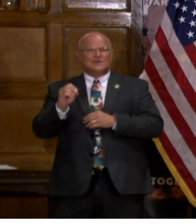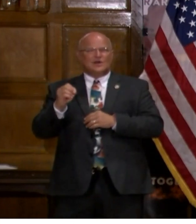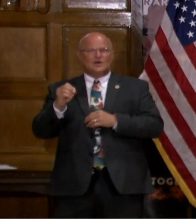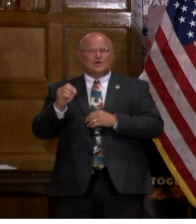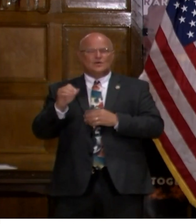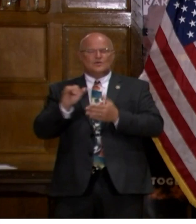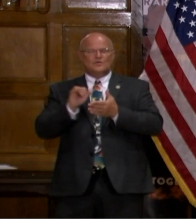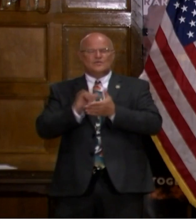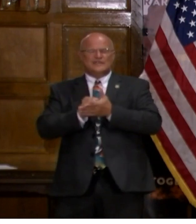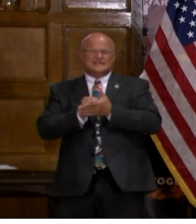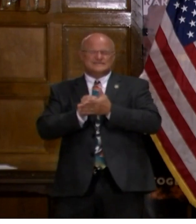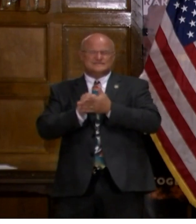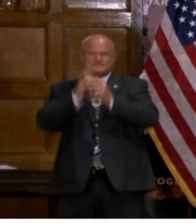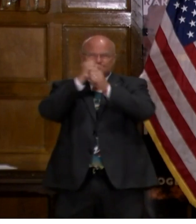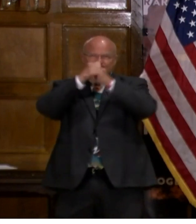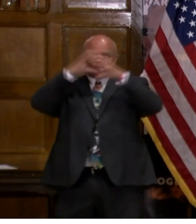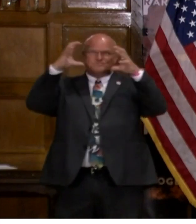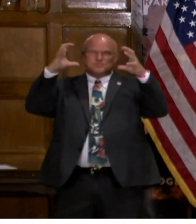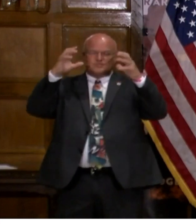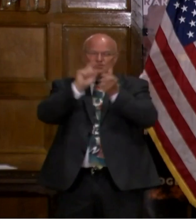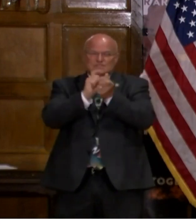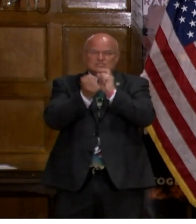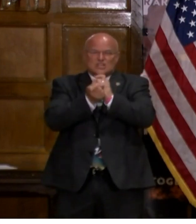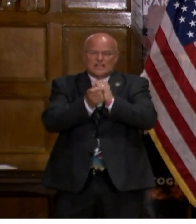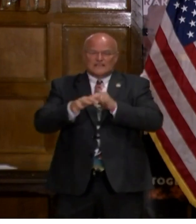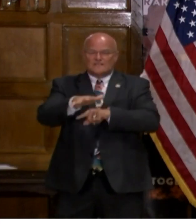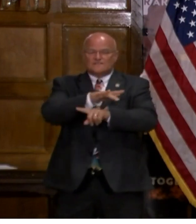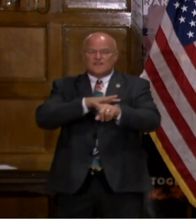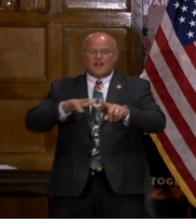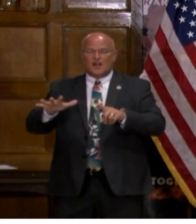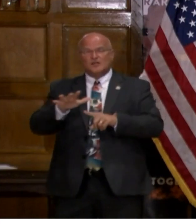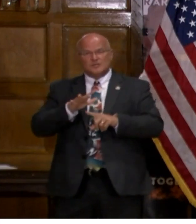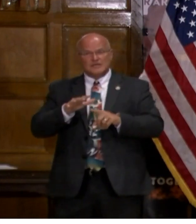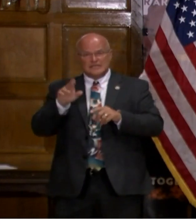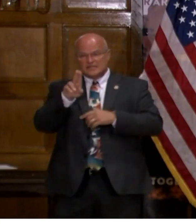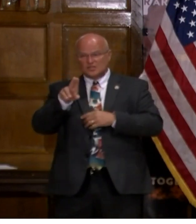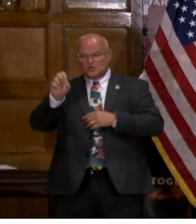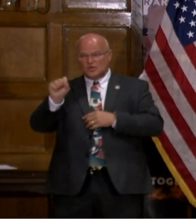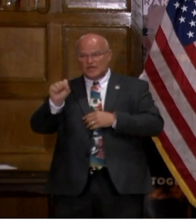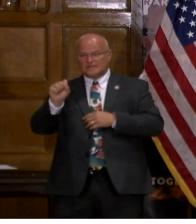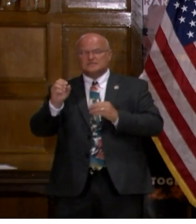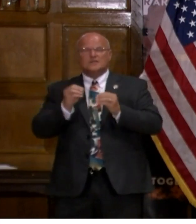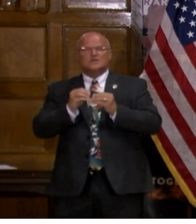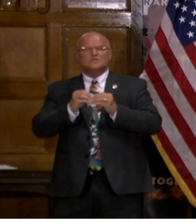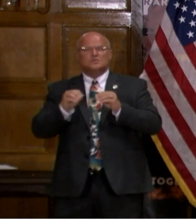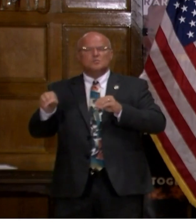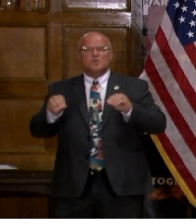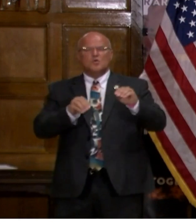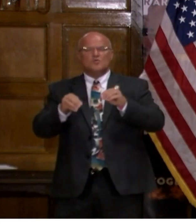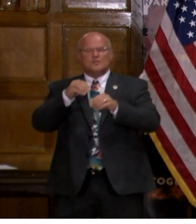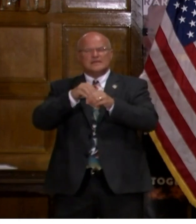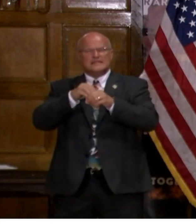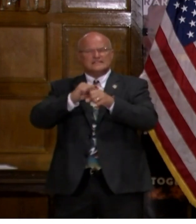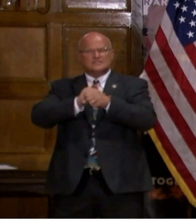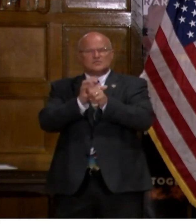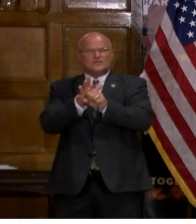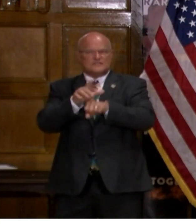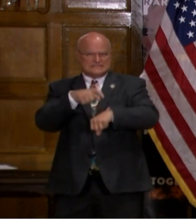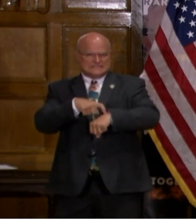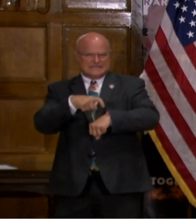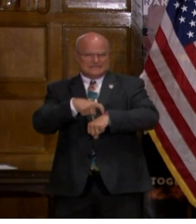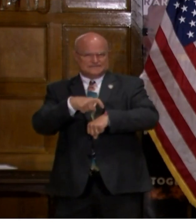we've changed the environment in the United States so there's a greater freedom of movement even within this